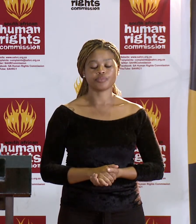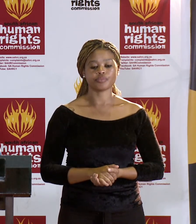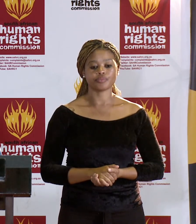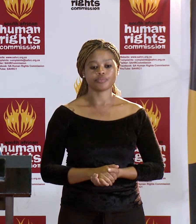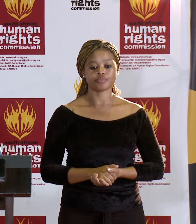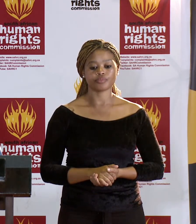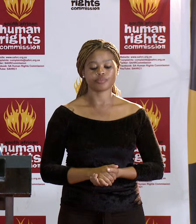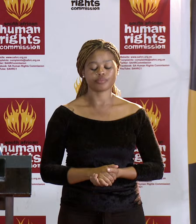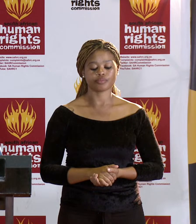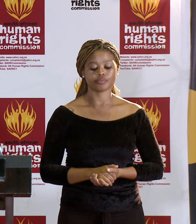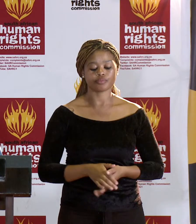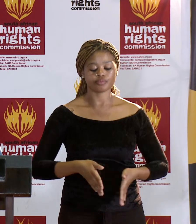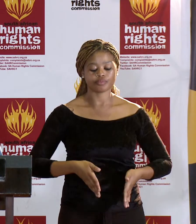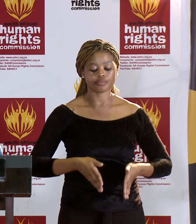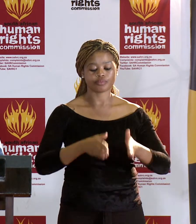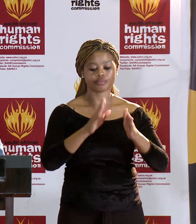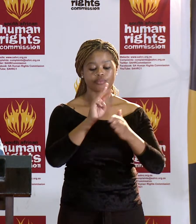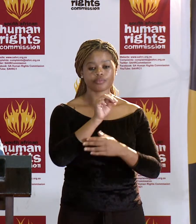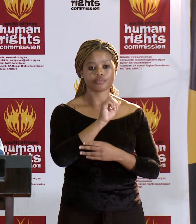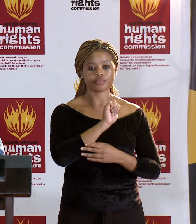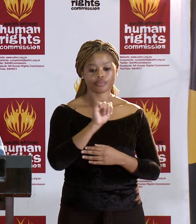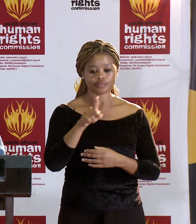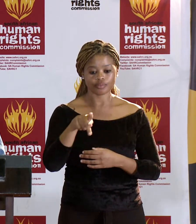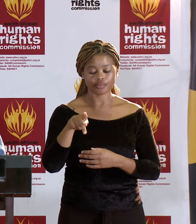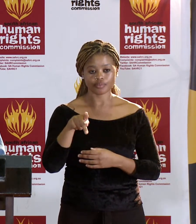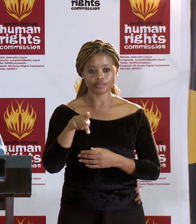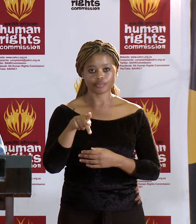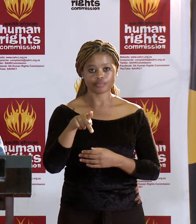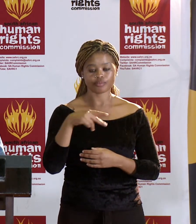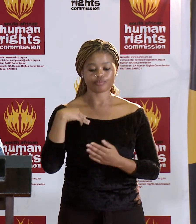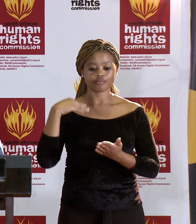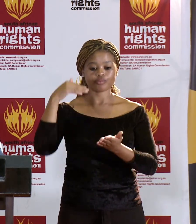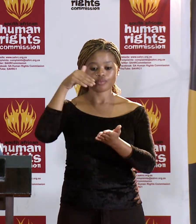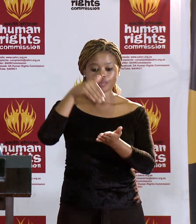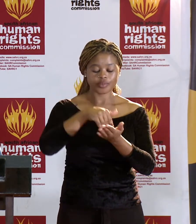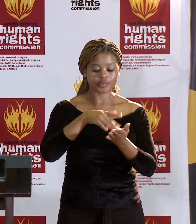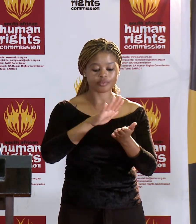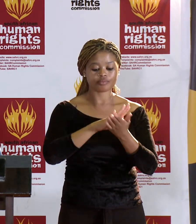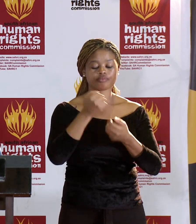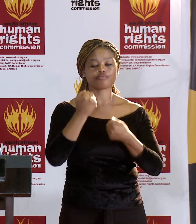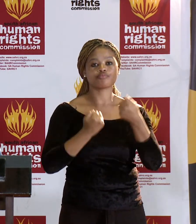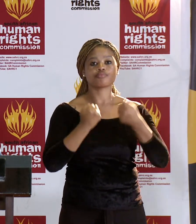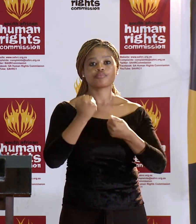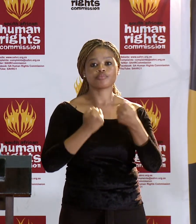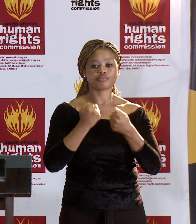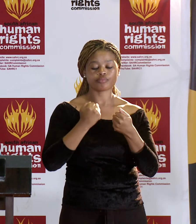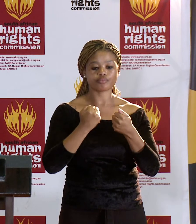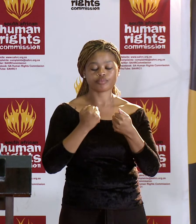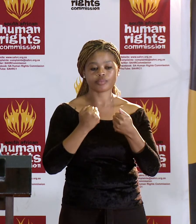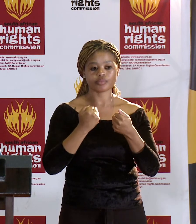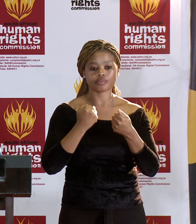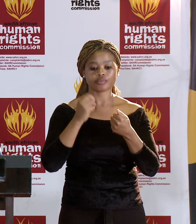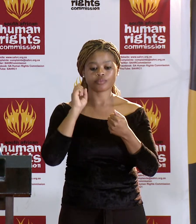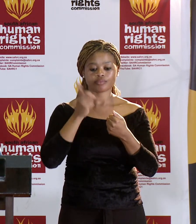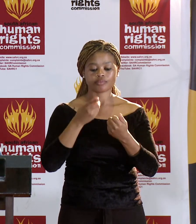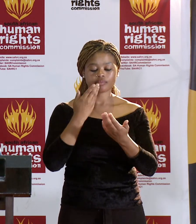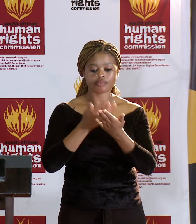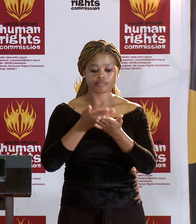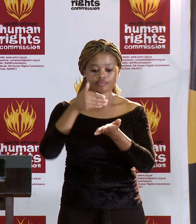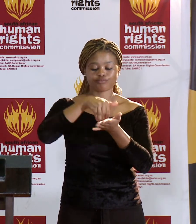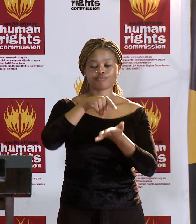and a roadmap towards getting there, and a vehicle that will get you